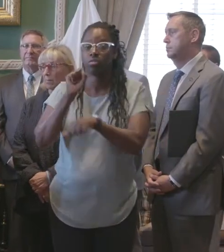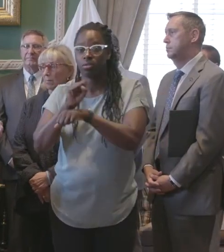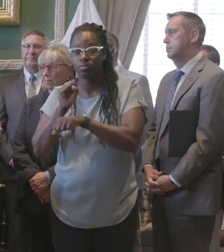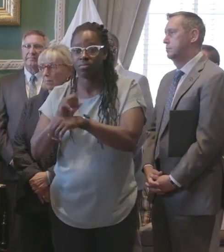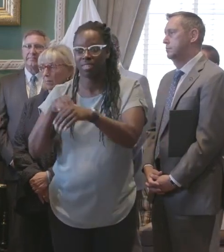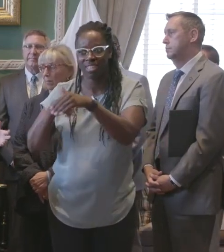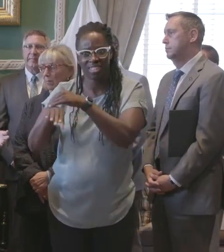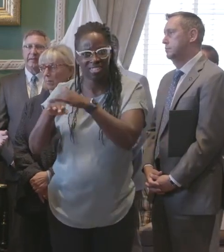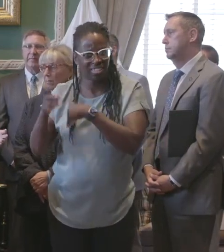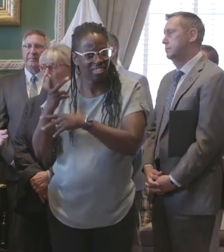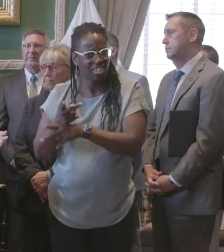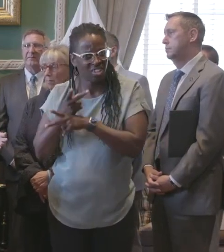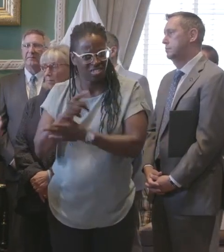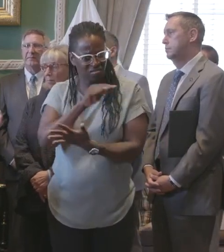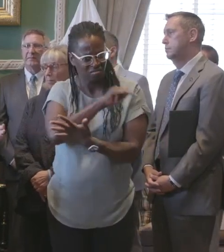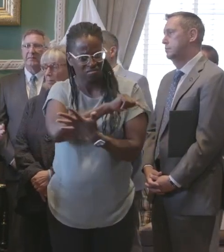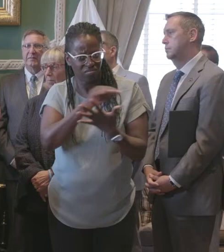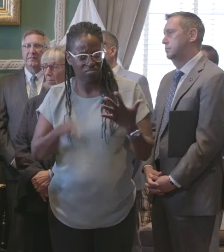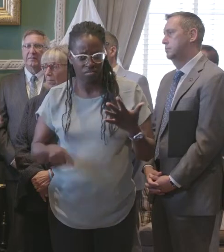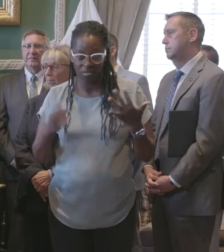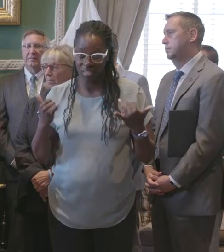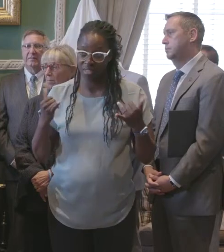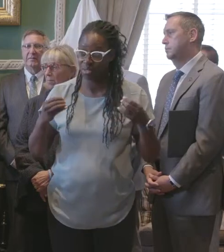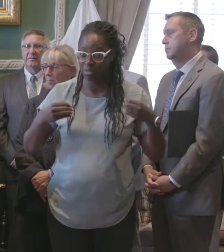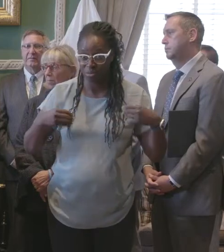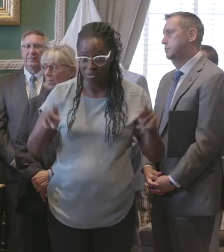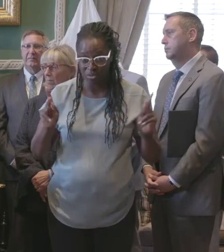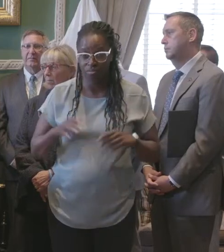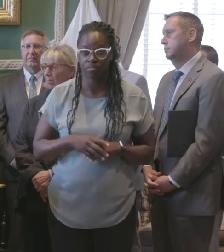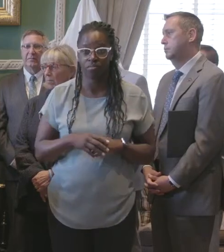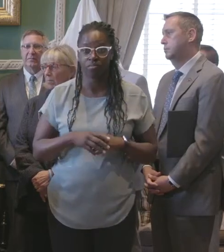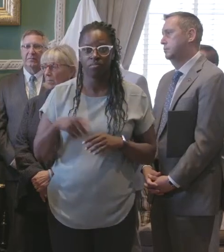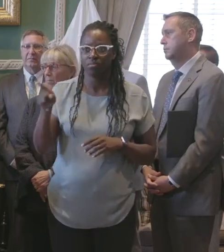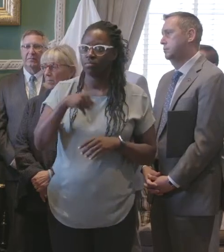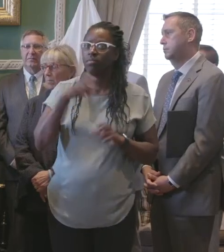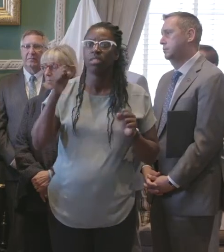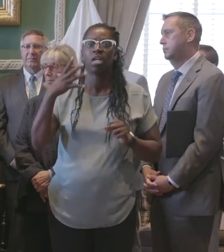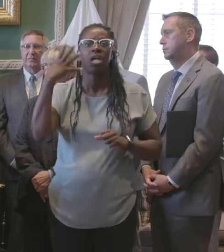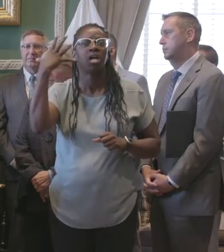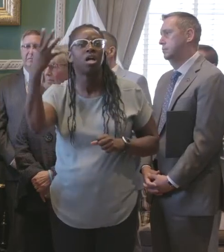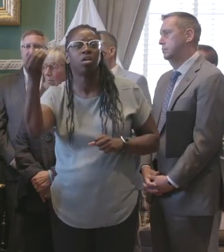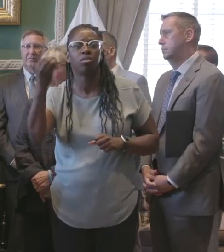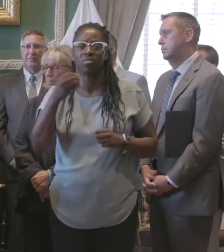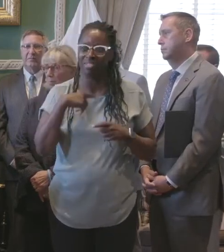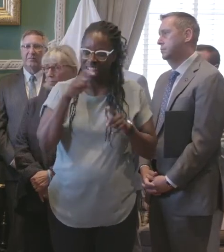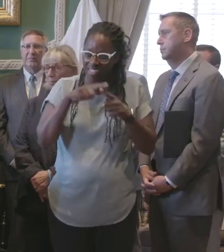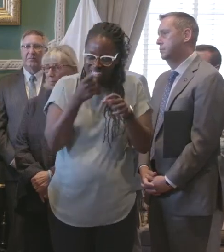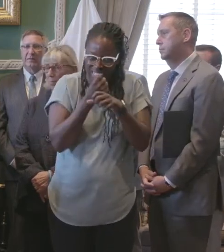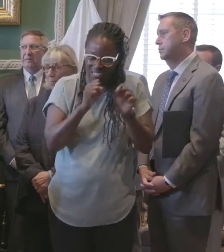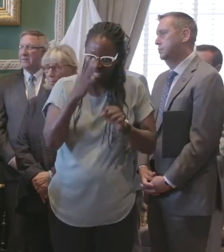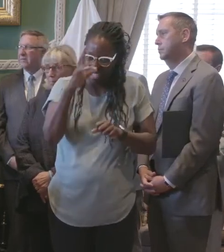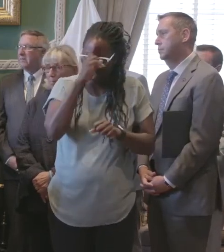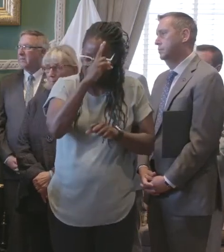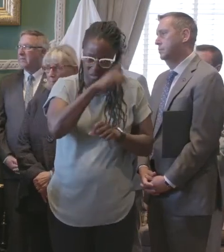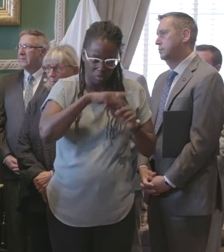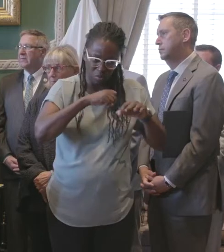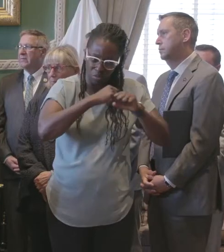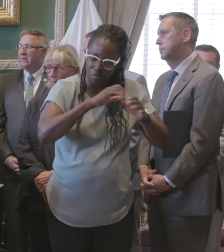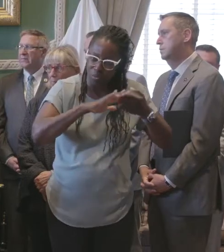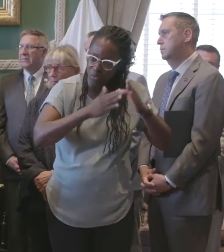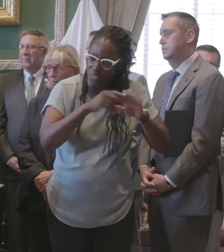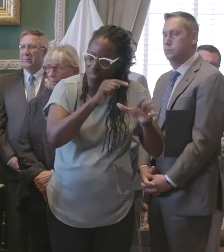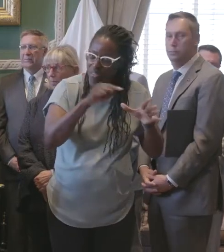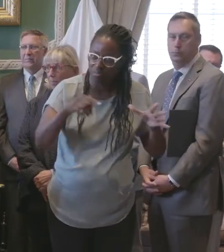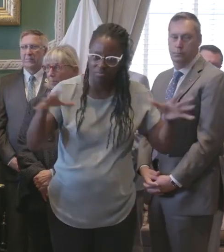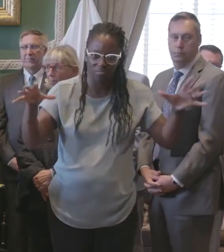now we're presenting an opportunity to go out and save five hospitals, protect more communities, and more access to health care. Congressman,